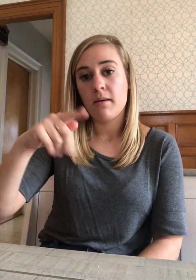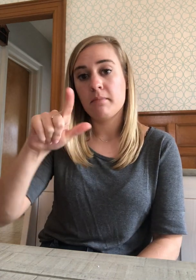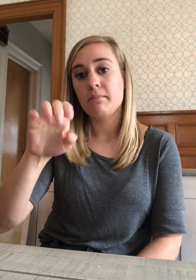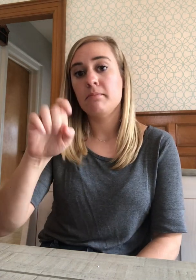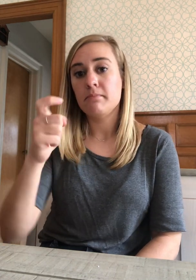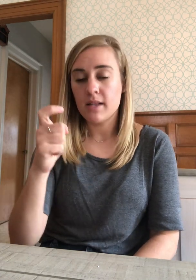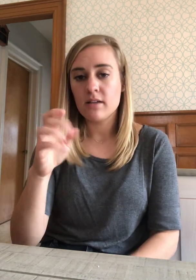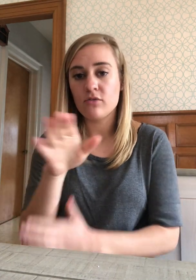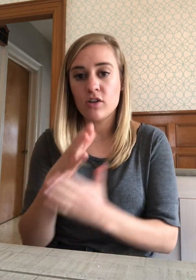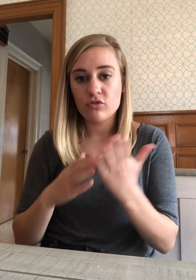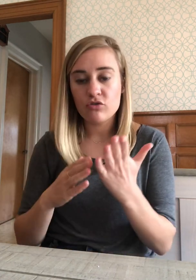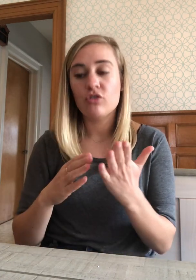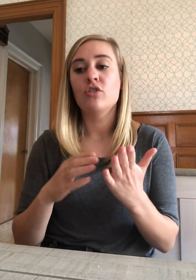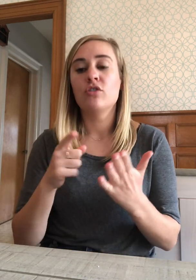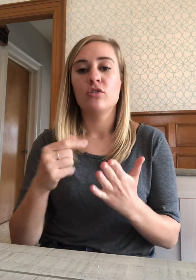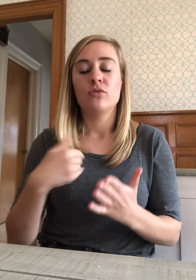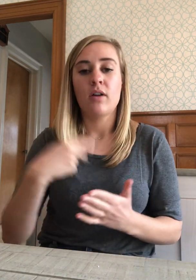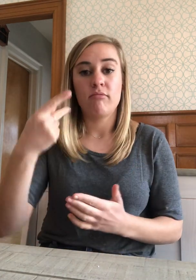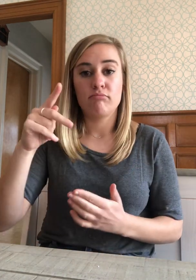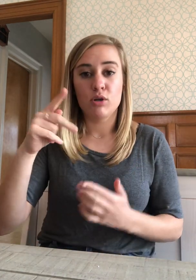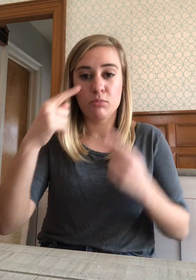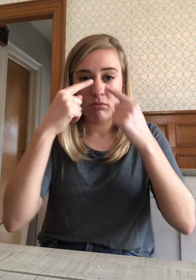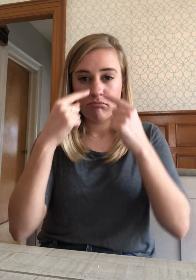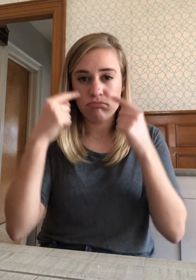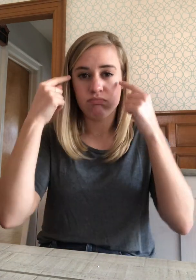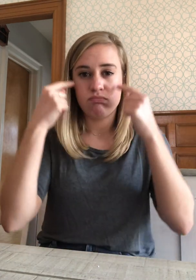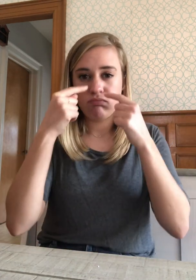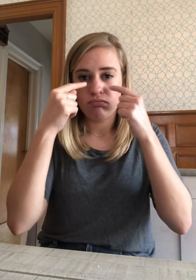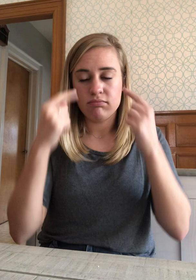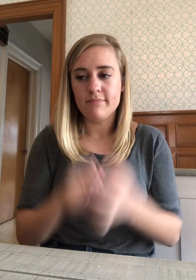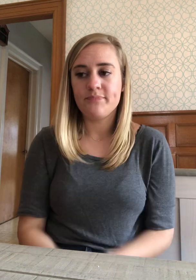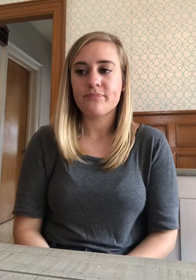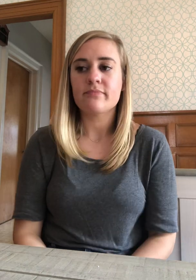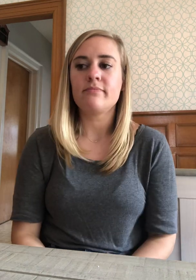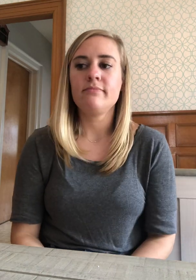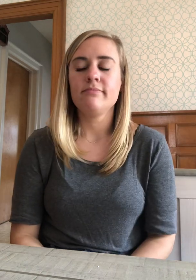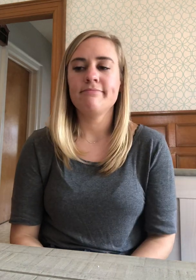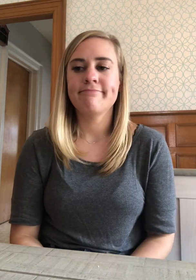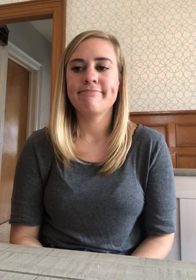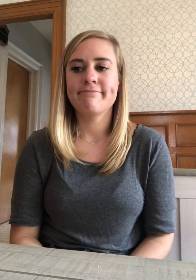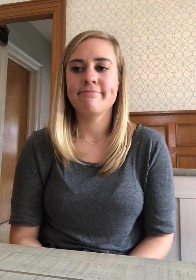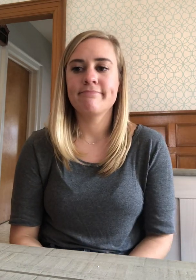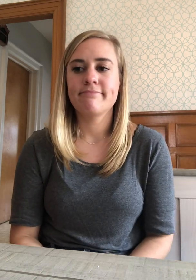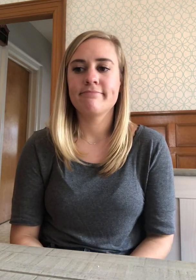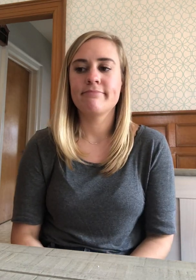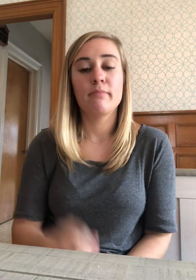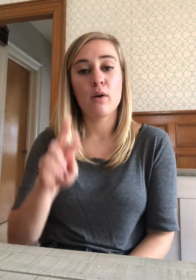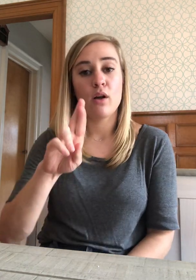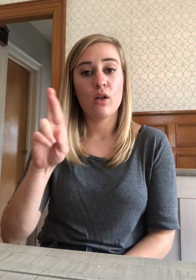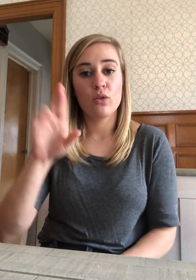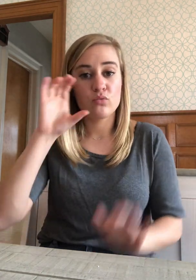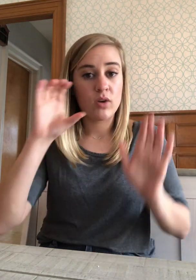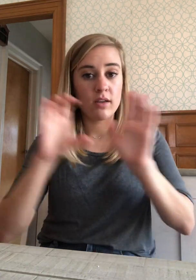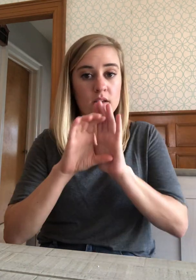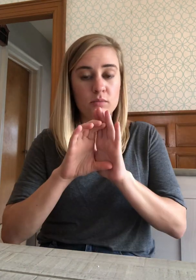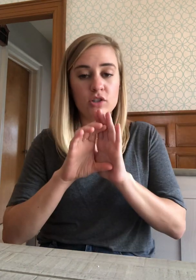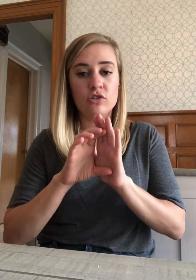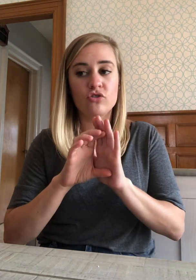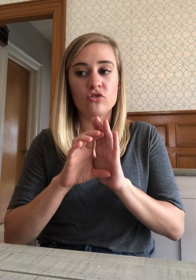the eye. There's on the image on the right, there's the incision line